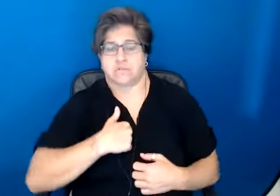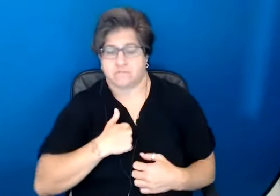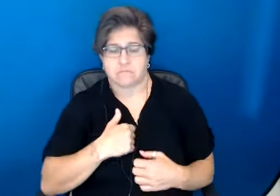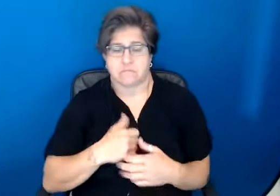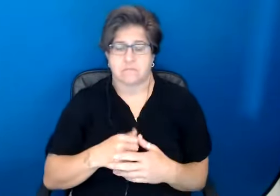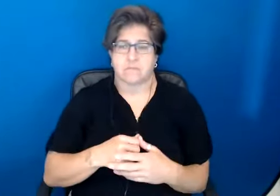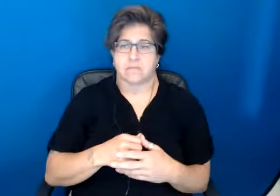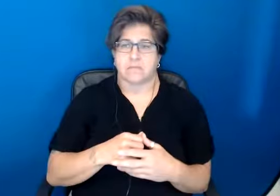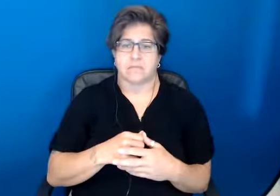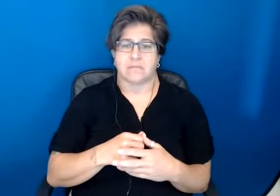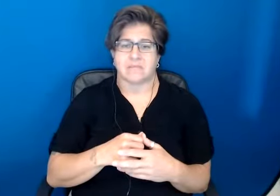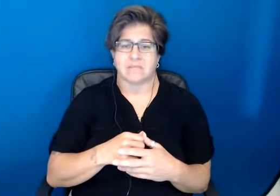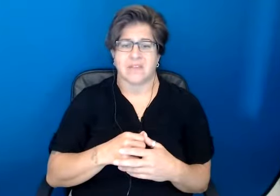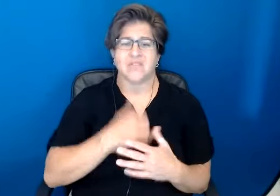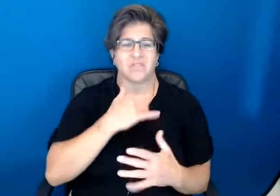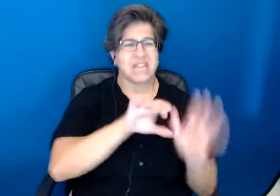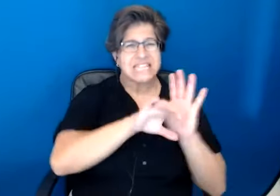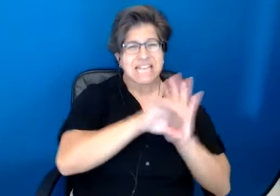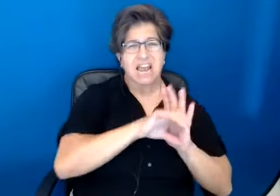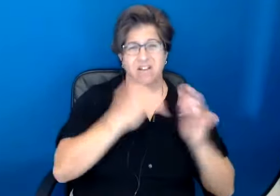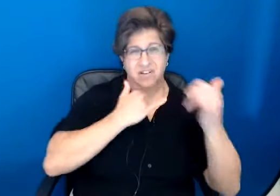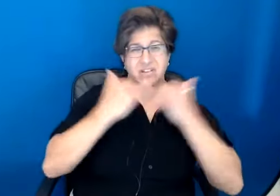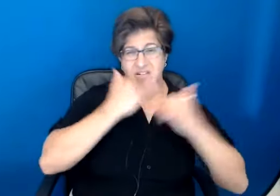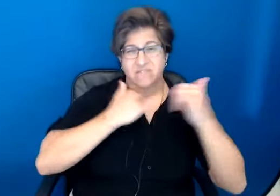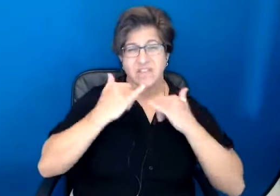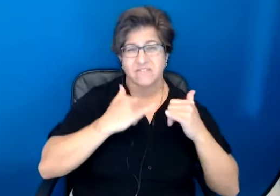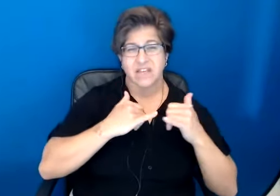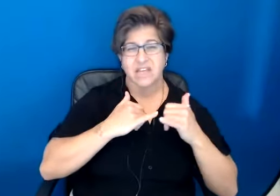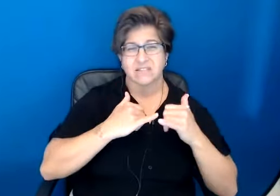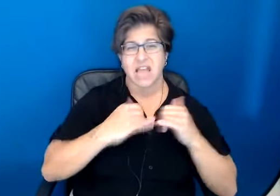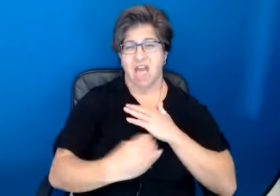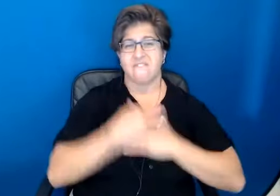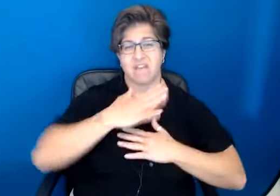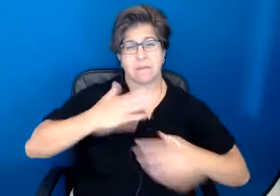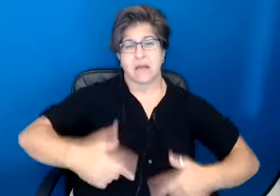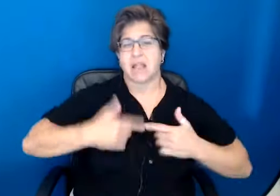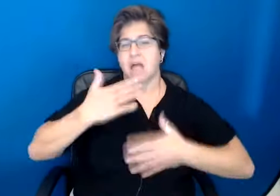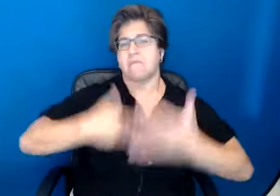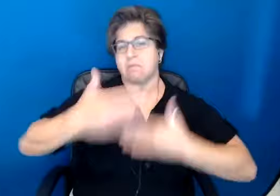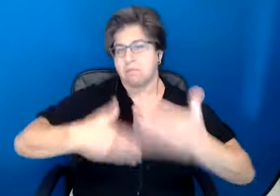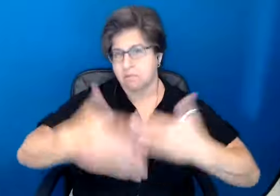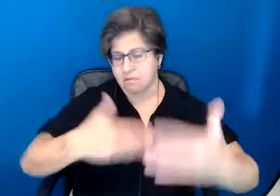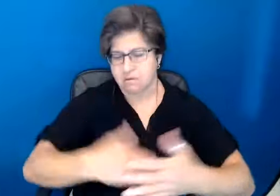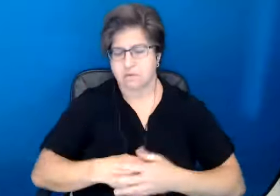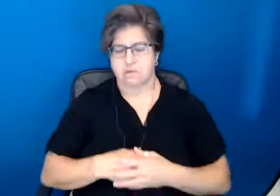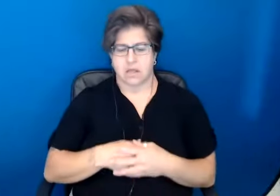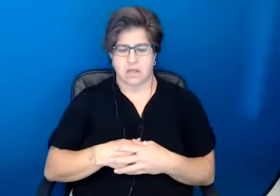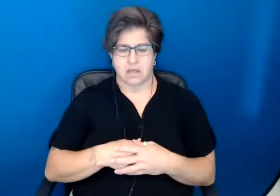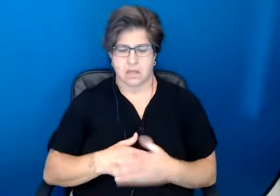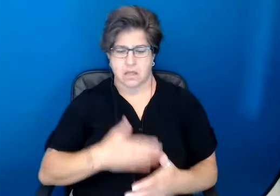recovery. I've learned this stuff, that I had an underlying belief that I was fundamentally unlovable. And